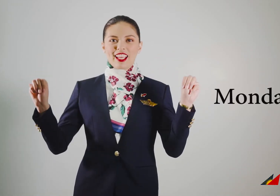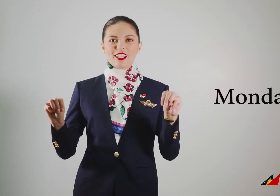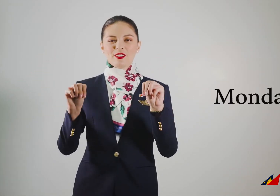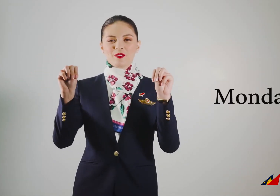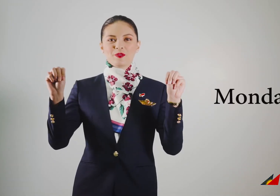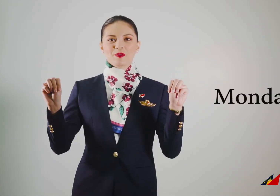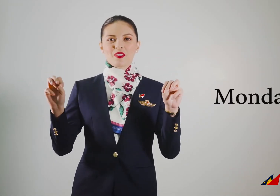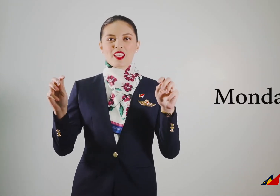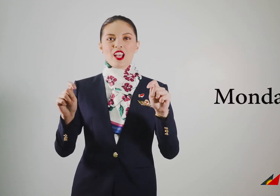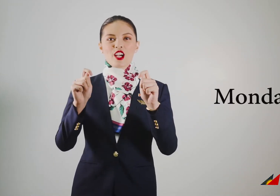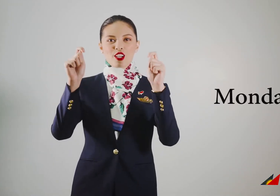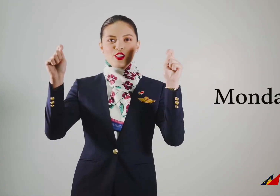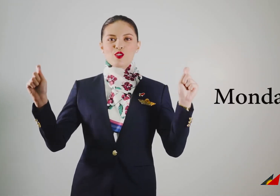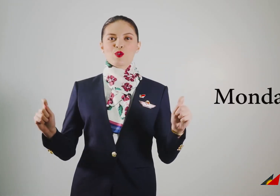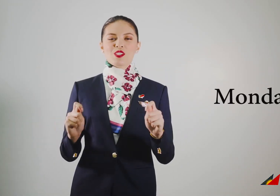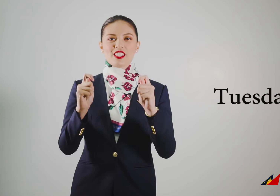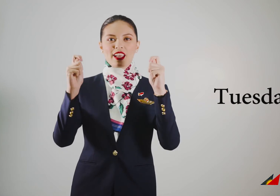Monday, Tuesday,